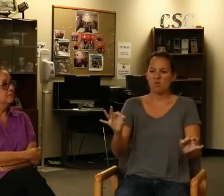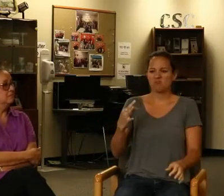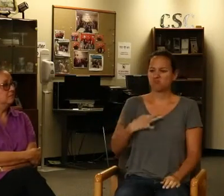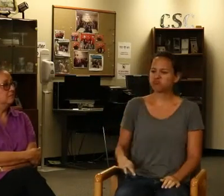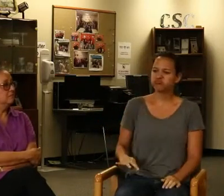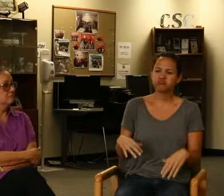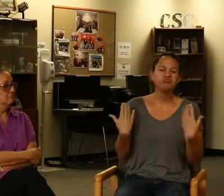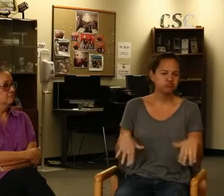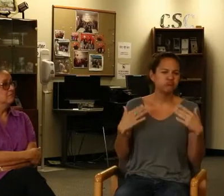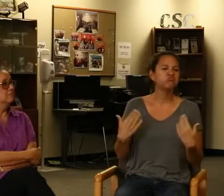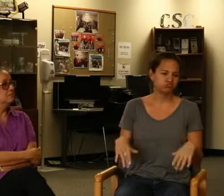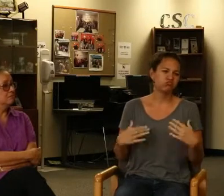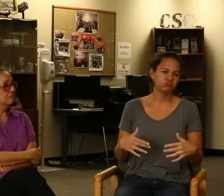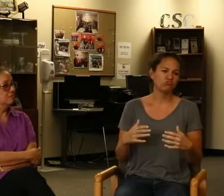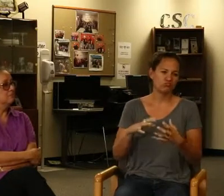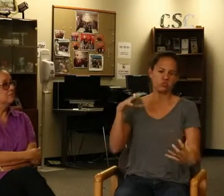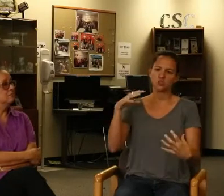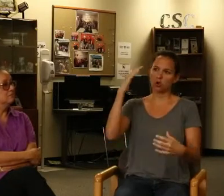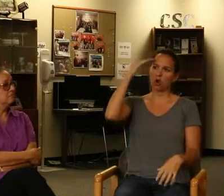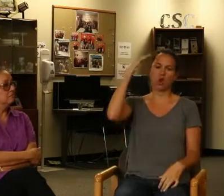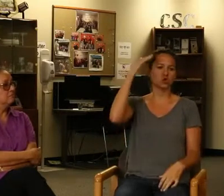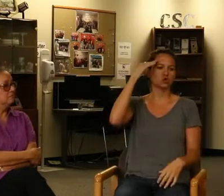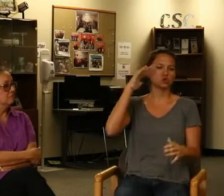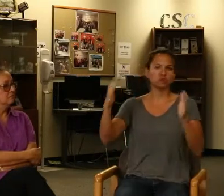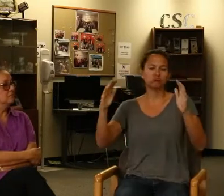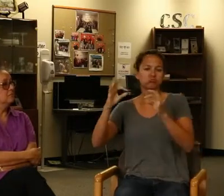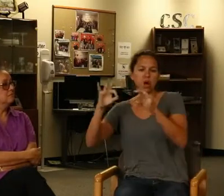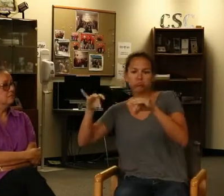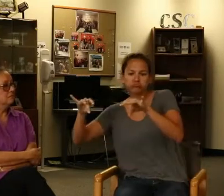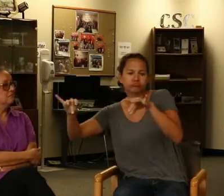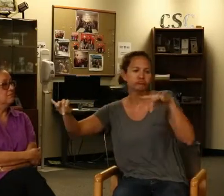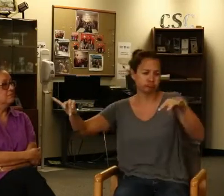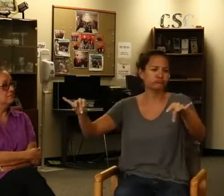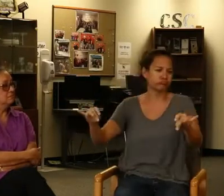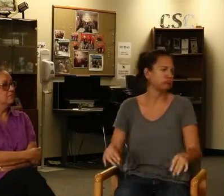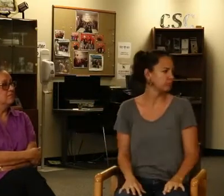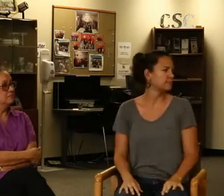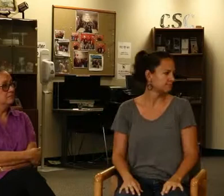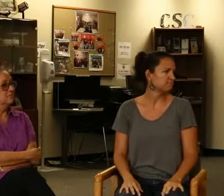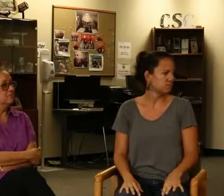is bilingual is so beneficial for children. They gain rich knowledge, they have both languages.